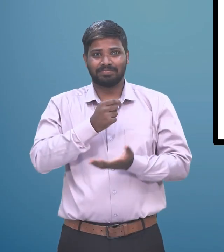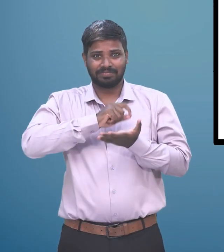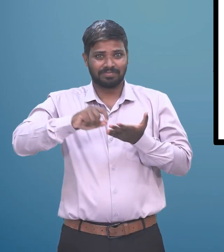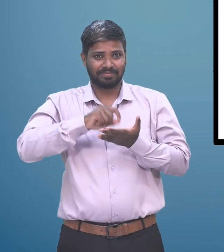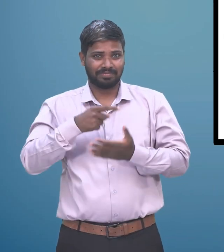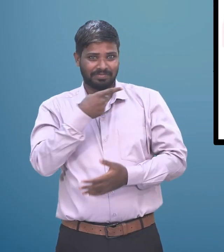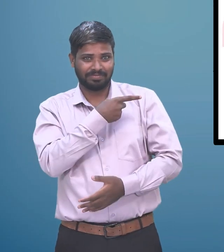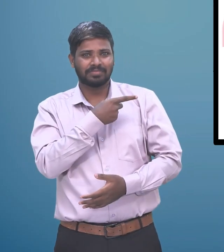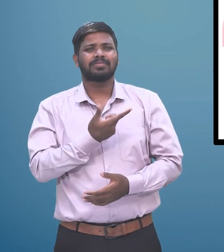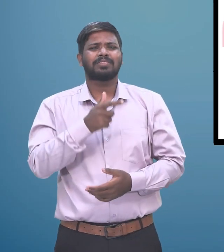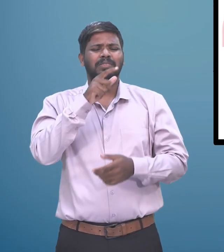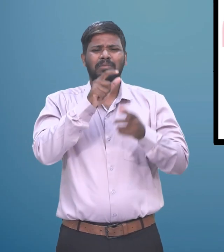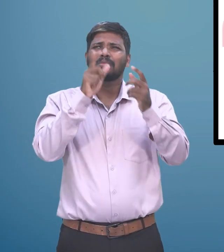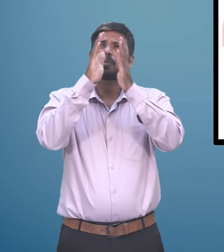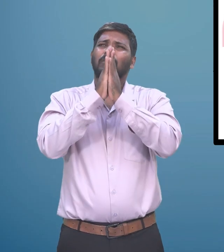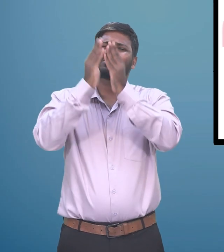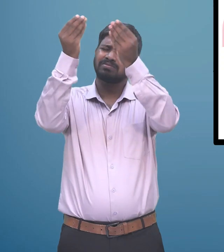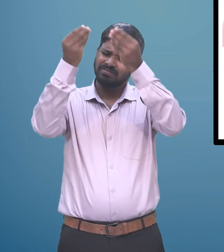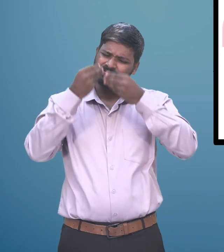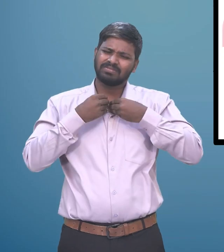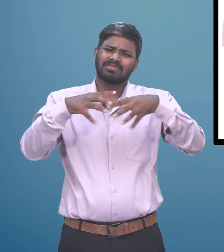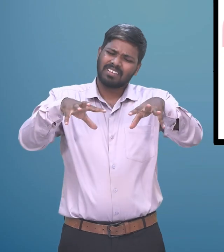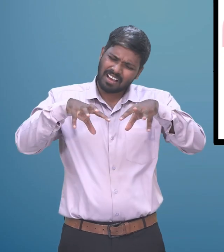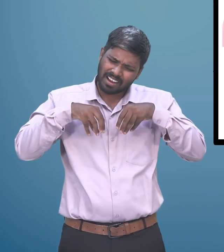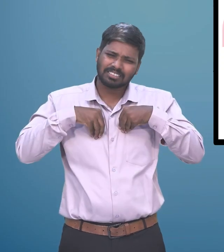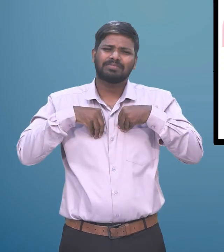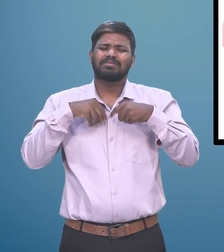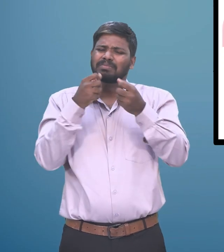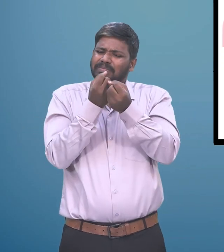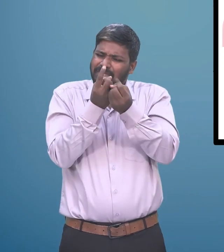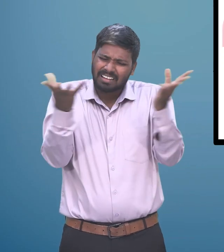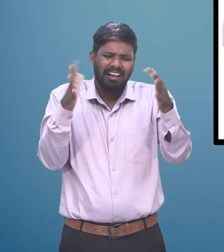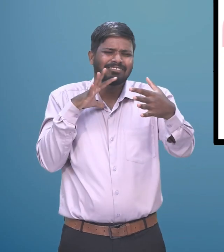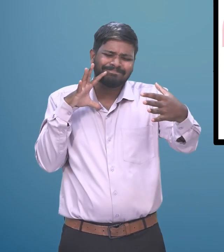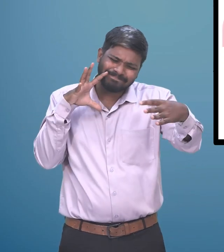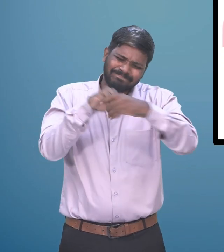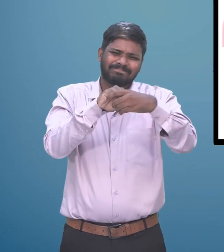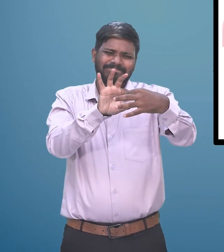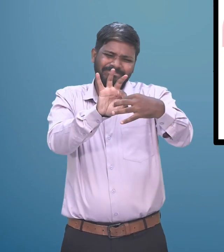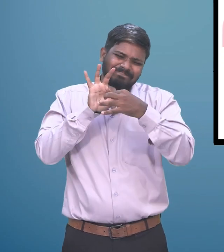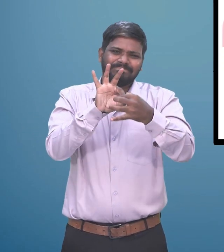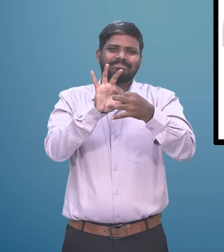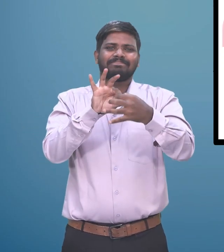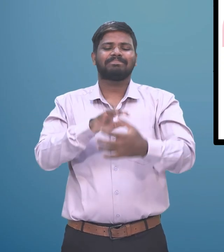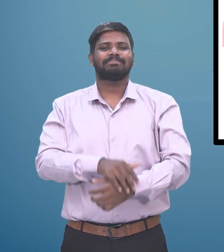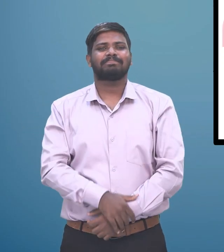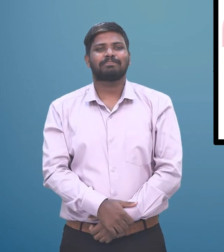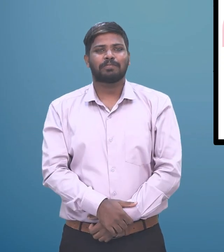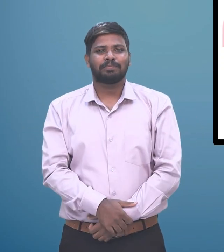Tagore. Oh, grant me my prayer, that I may never lose the bliss of the touch of the One in the